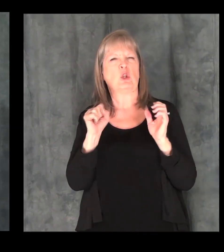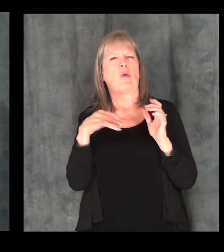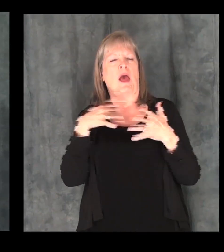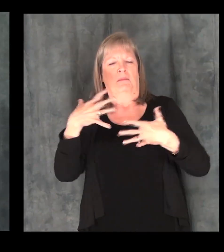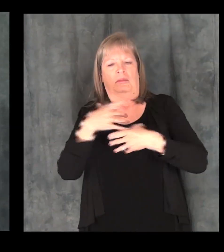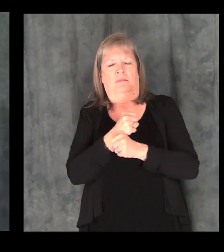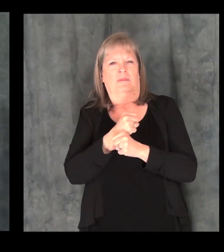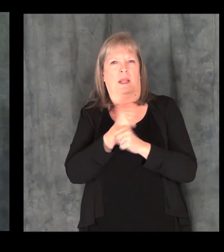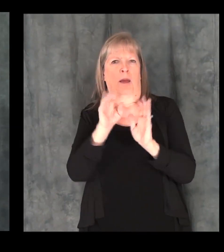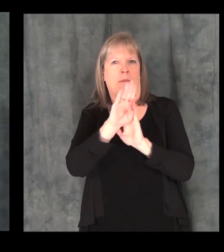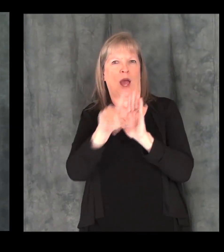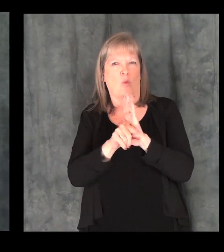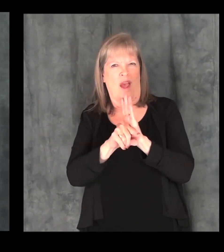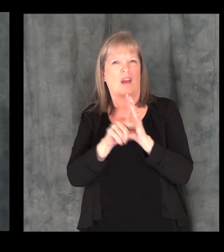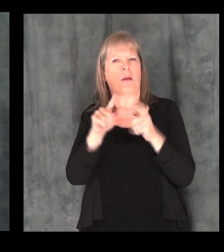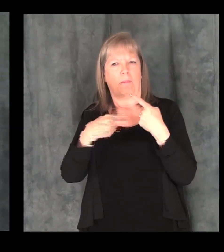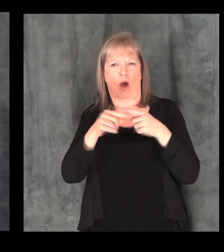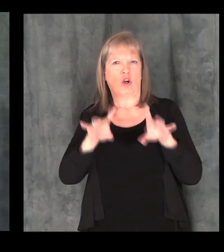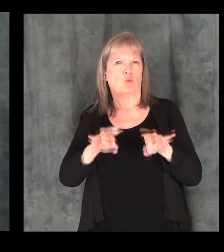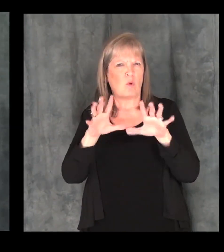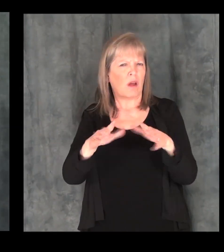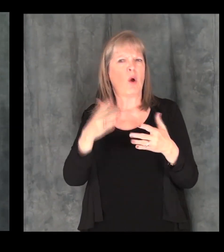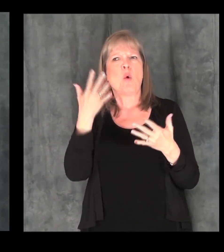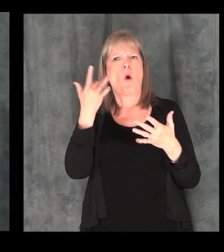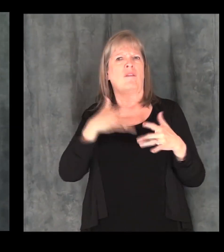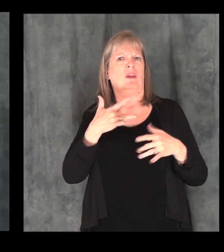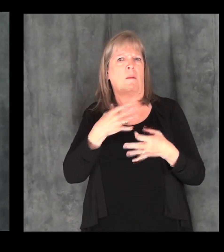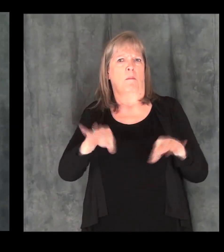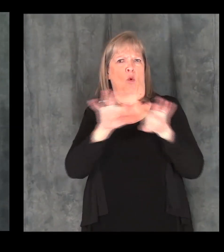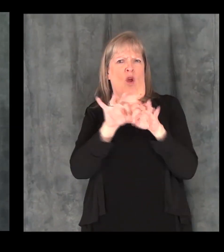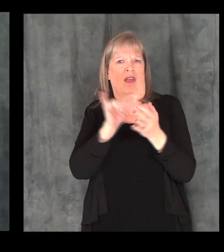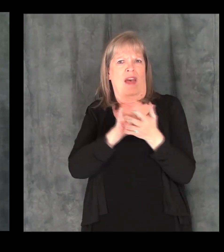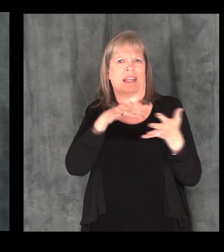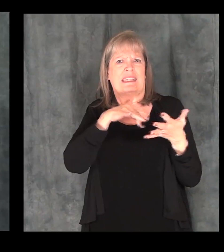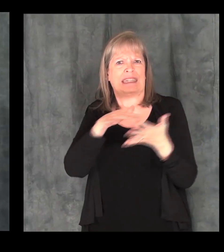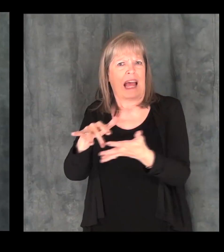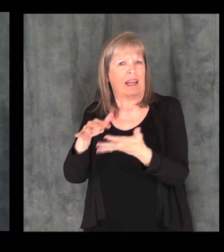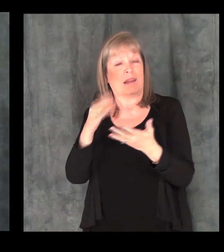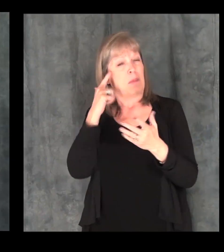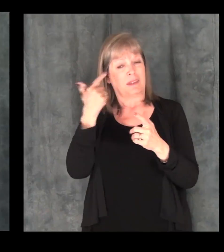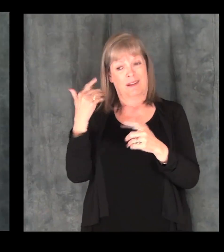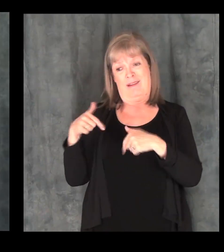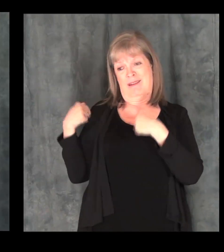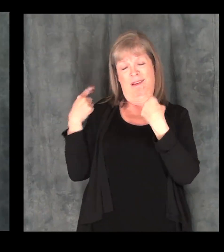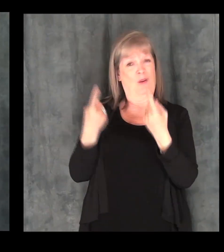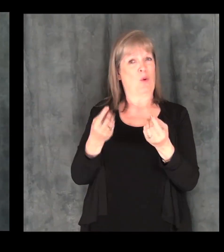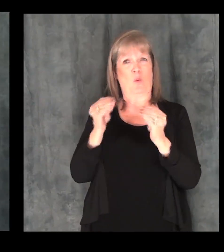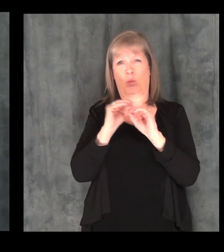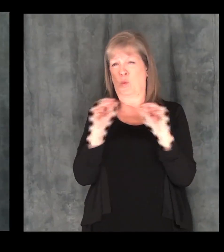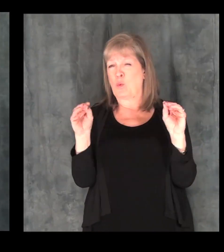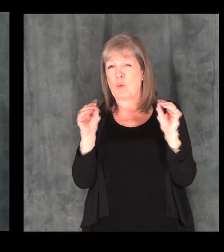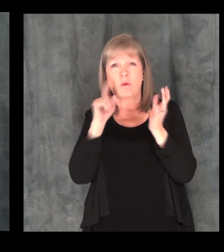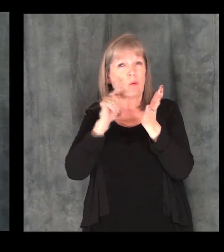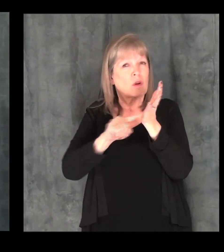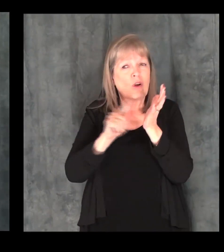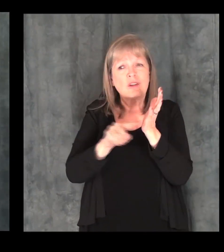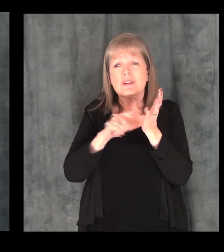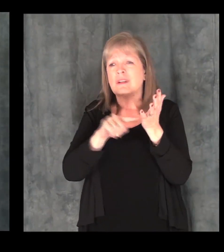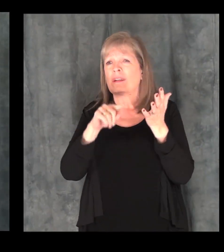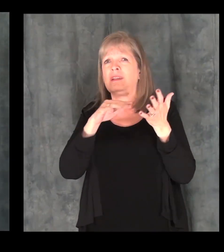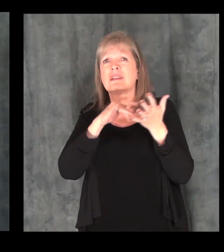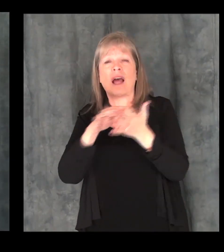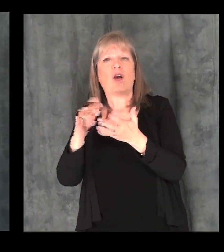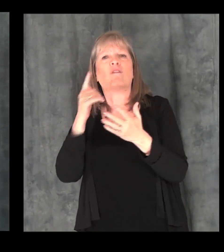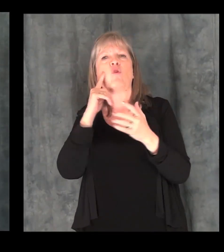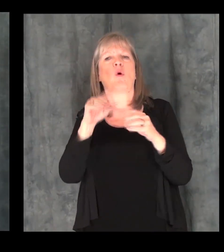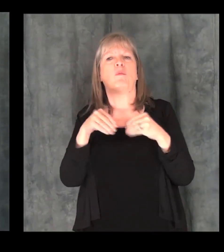why this study was necessary. There's been no study, no research of any sign language interpreting provided